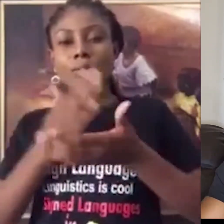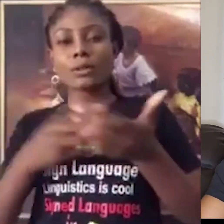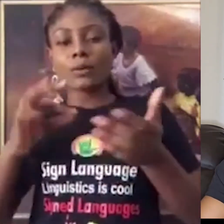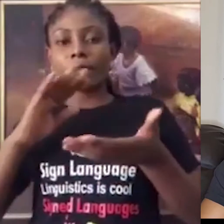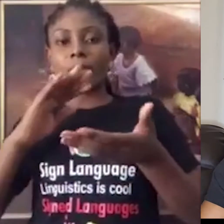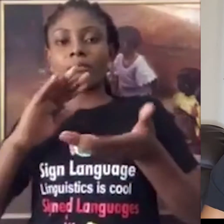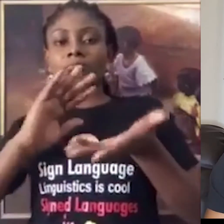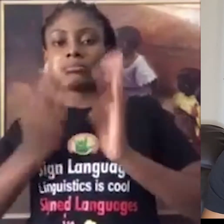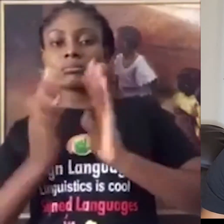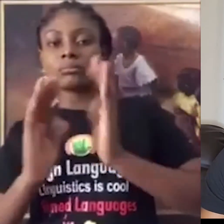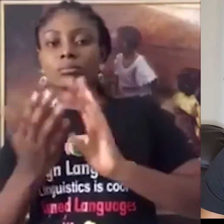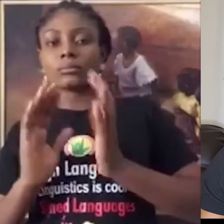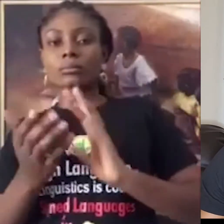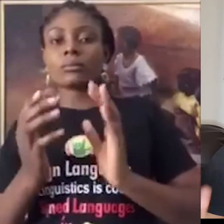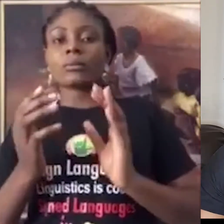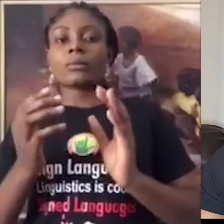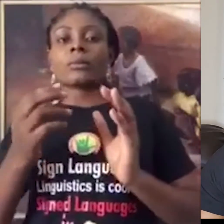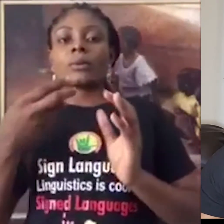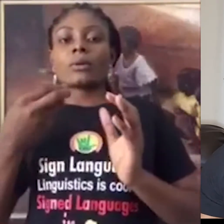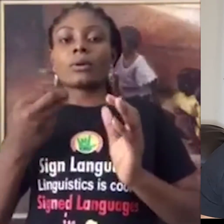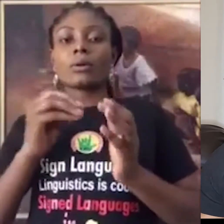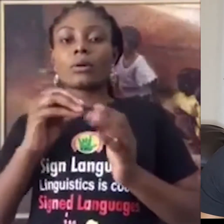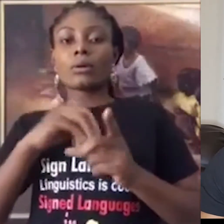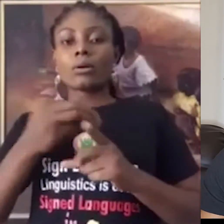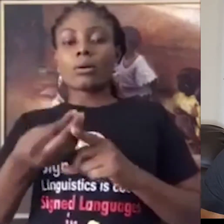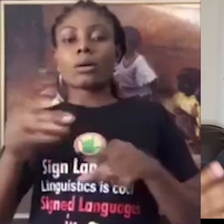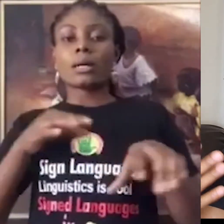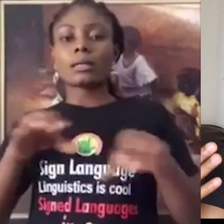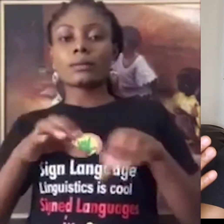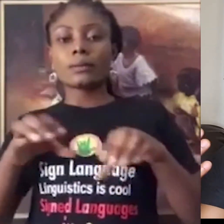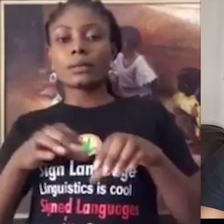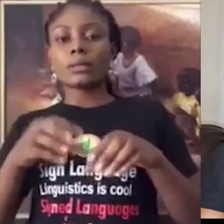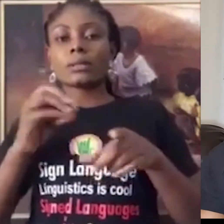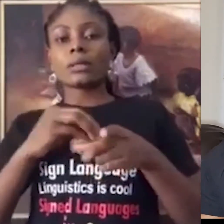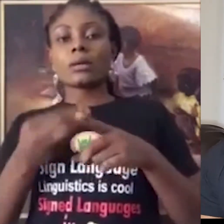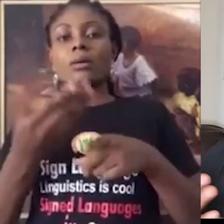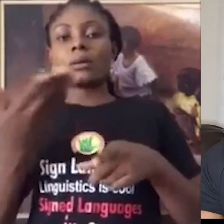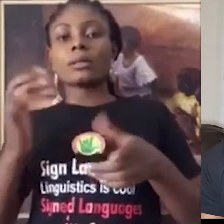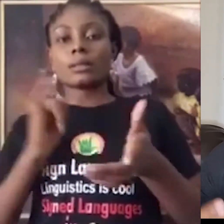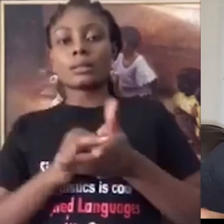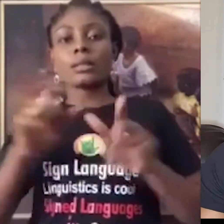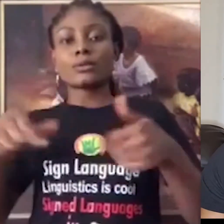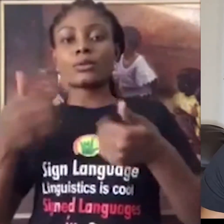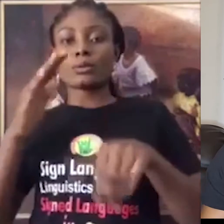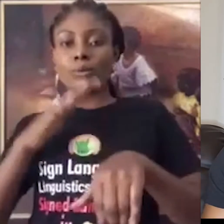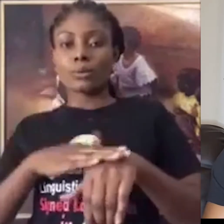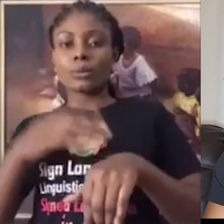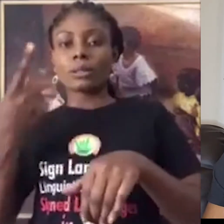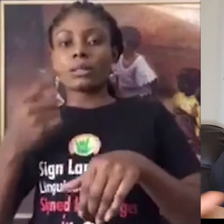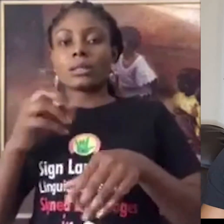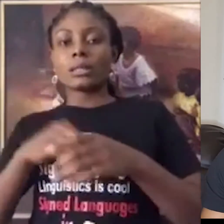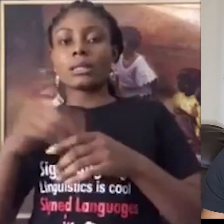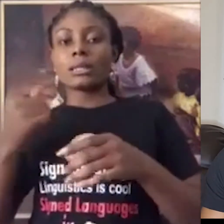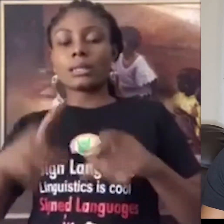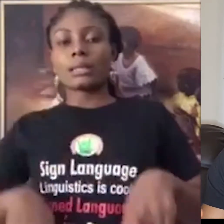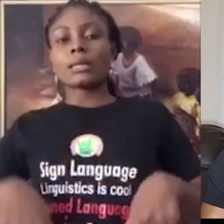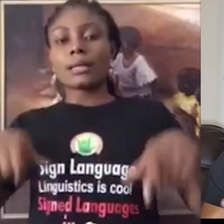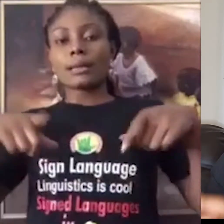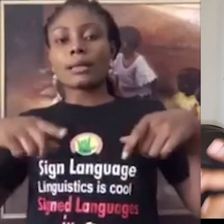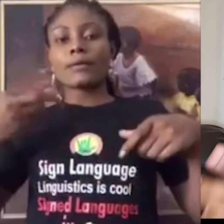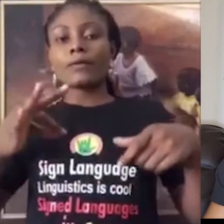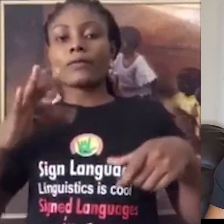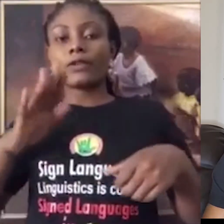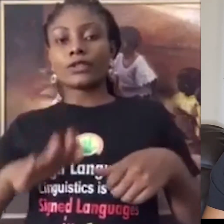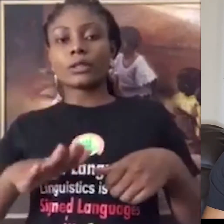the similarities of the activities and things that go on in the life